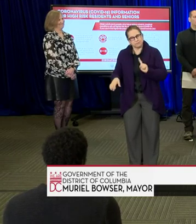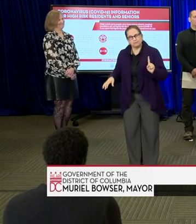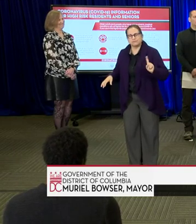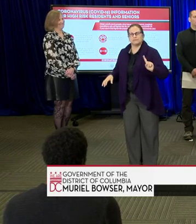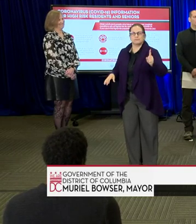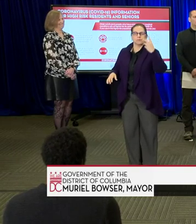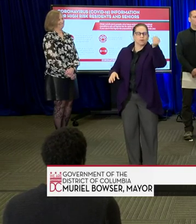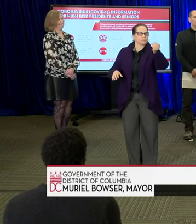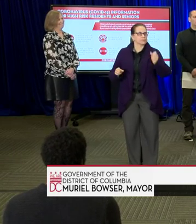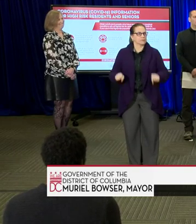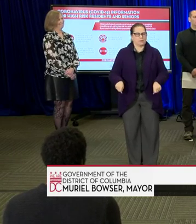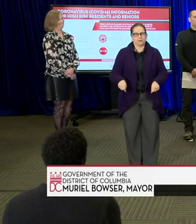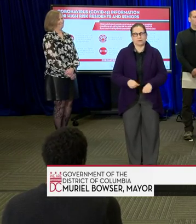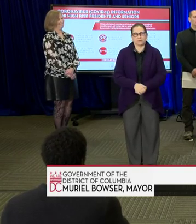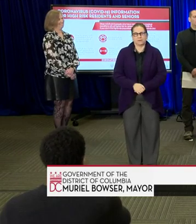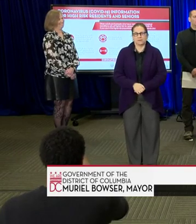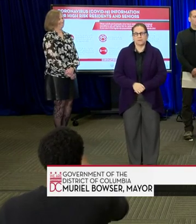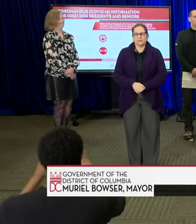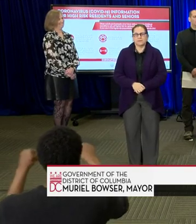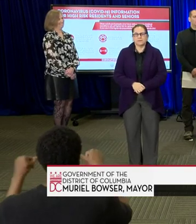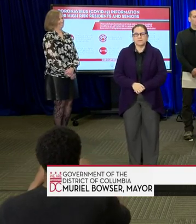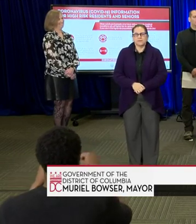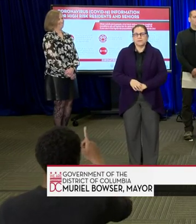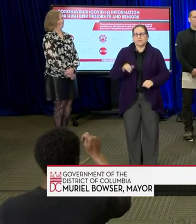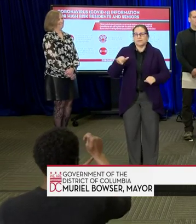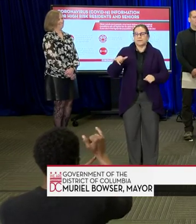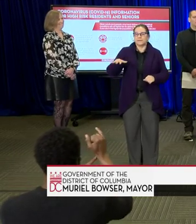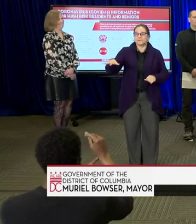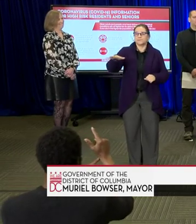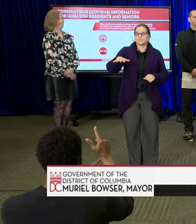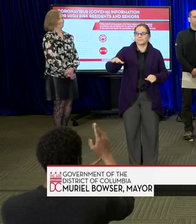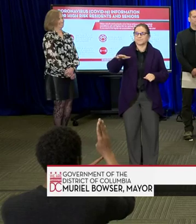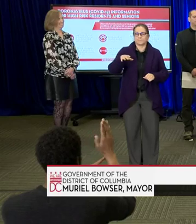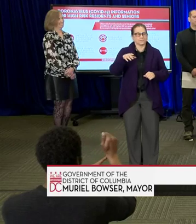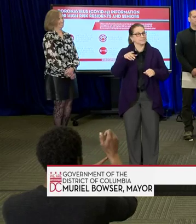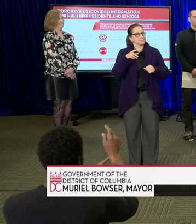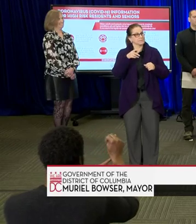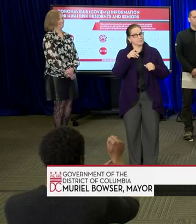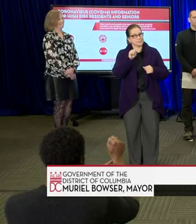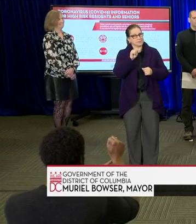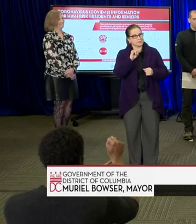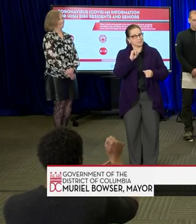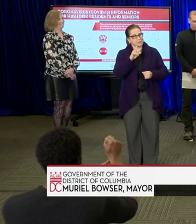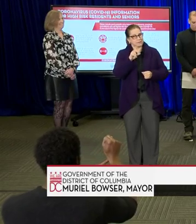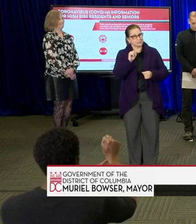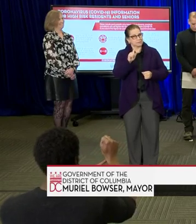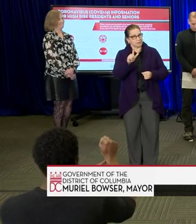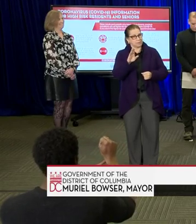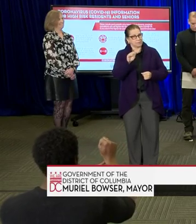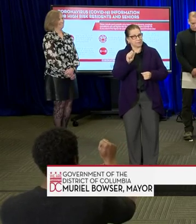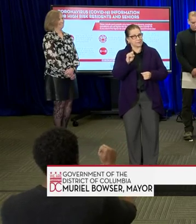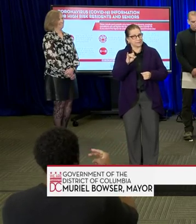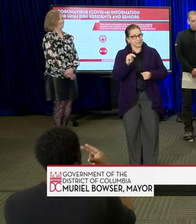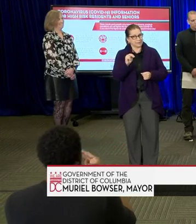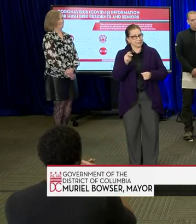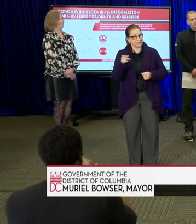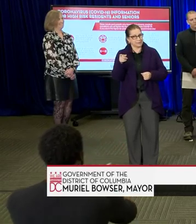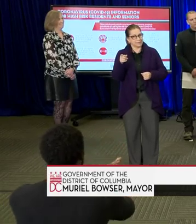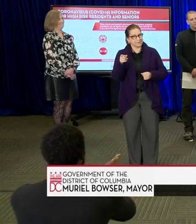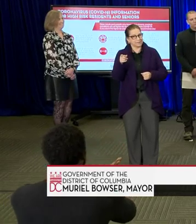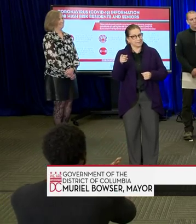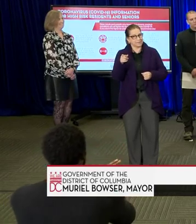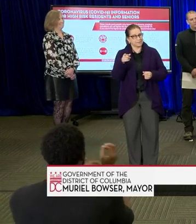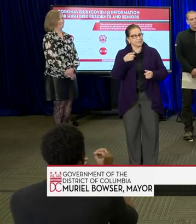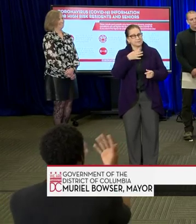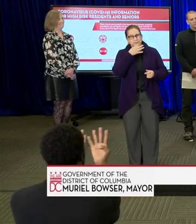it. And so in order to really restrict people's walking access, you have to figure out a